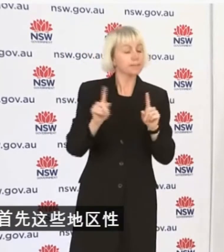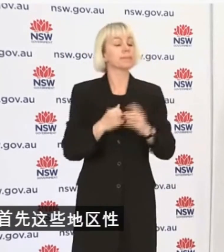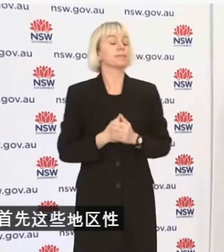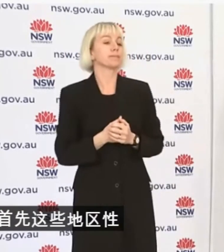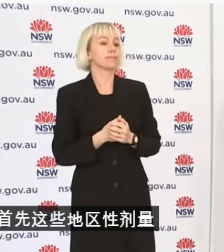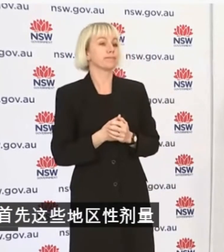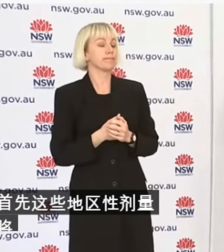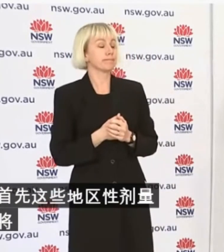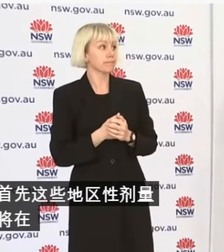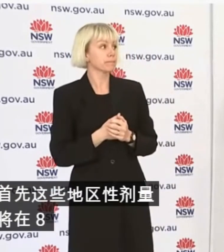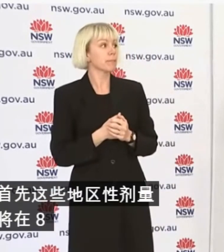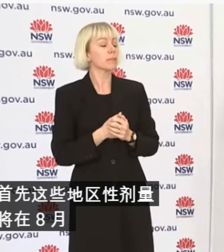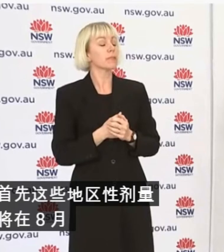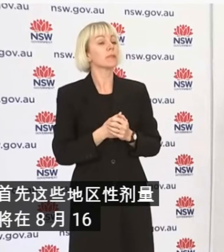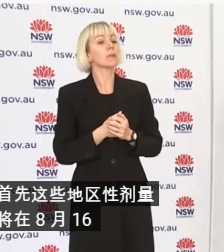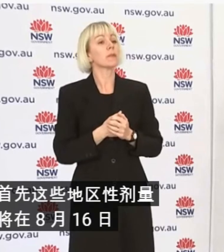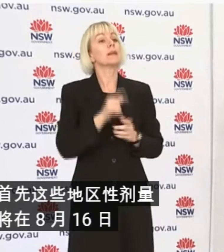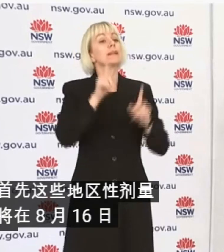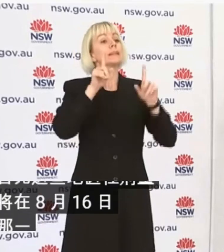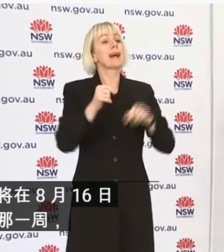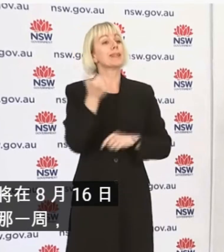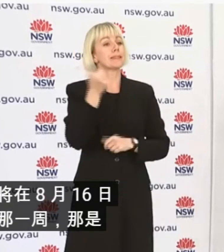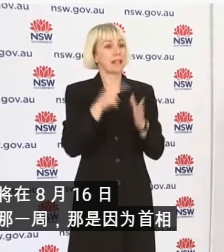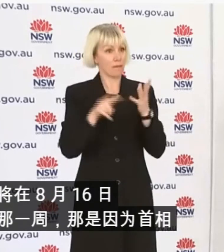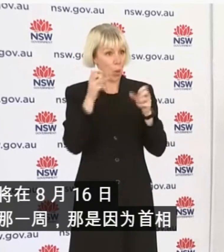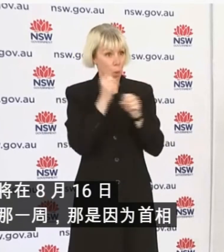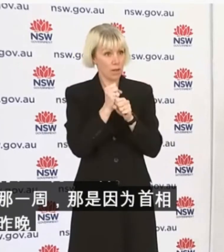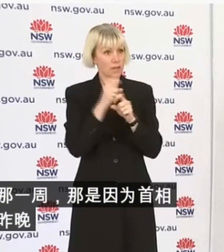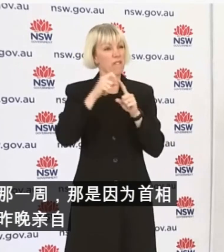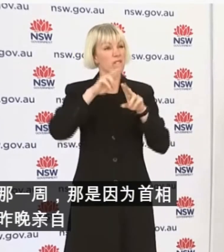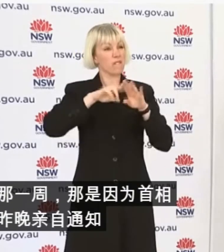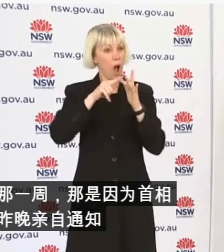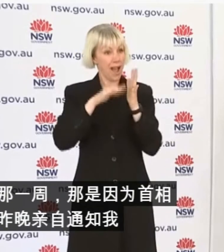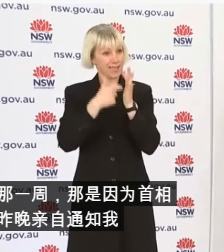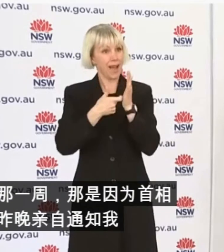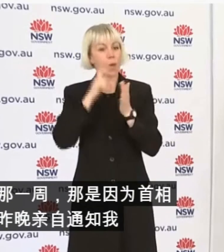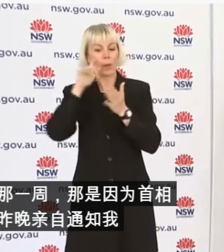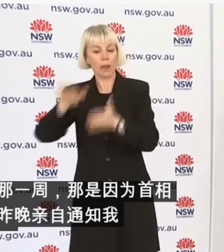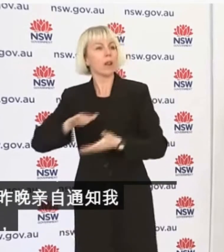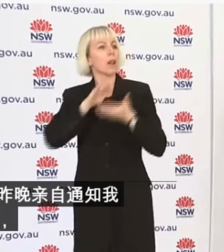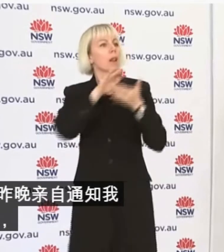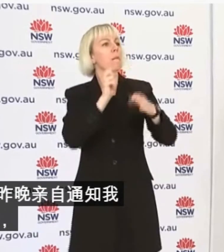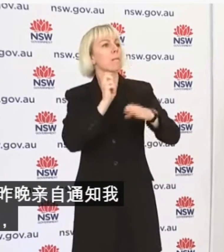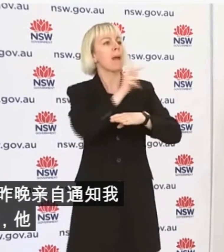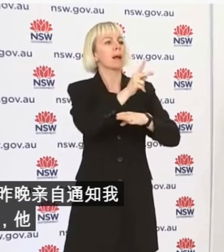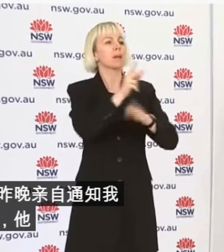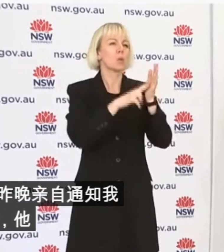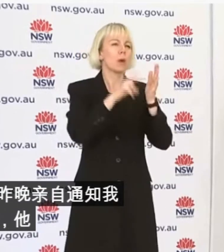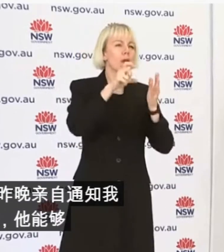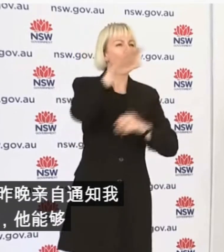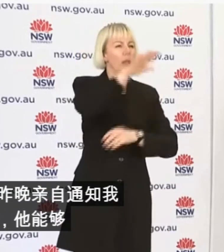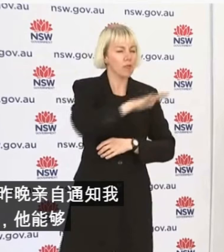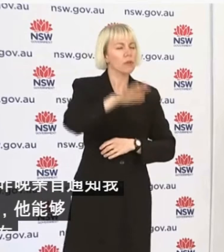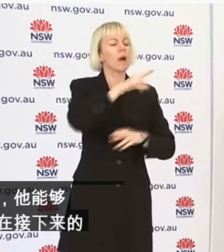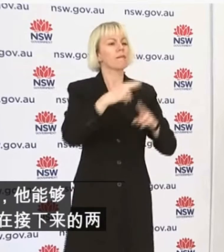those regional doses will be replaced in the week of 16th of August, and that's because the Prime Minister informed me personally last night that he was able to provide an